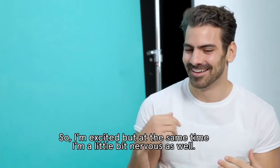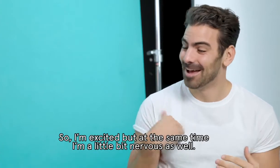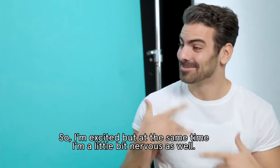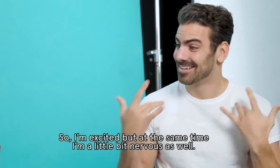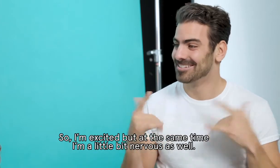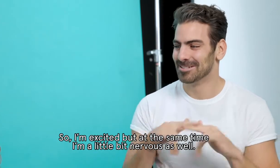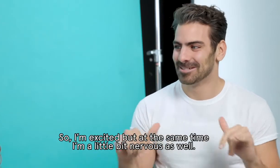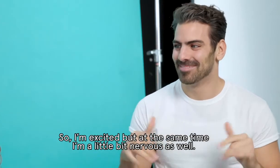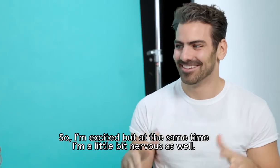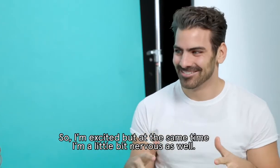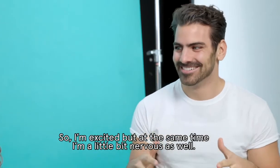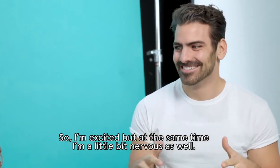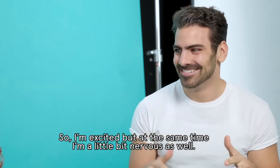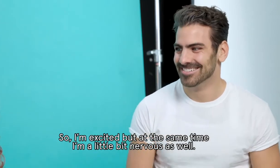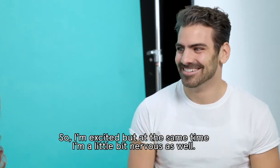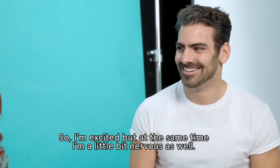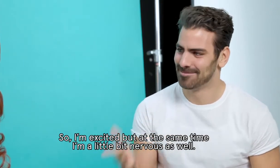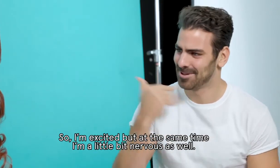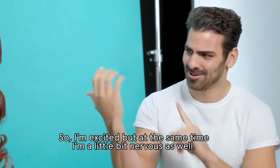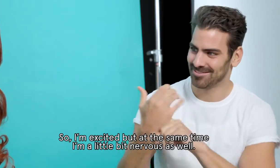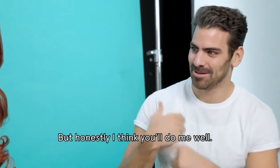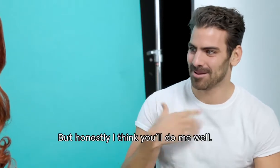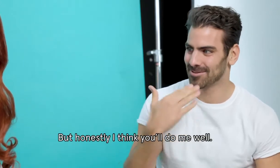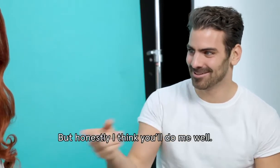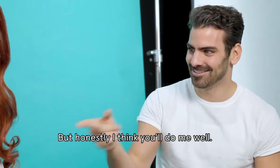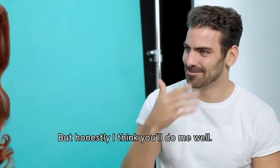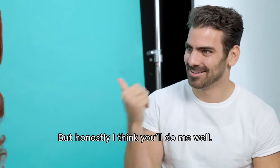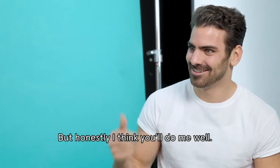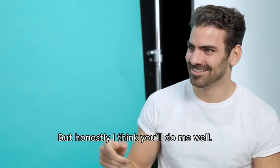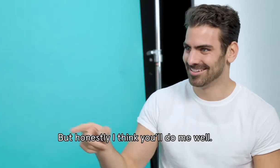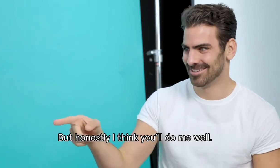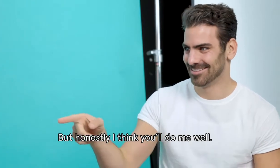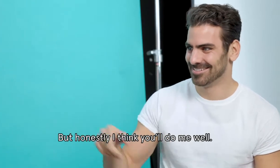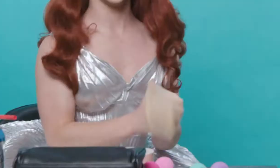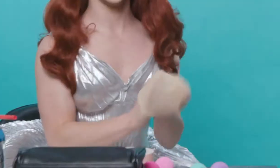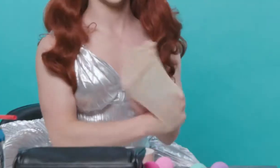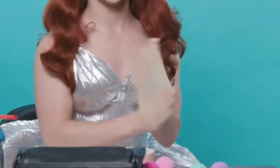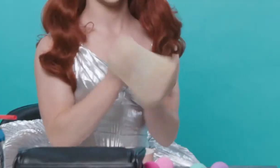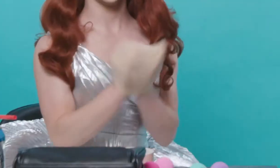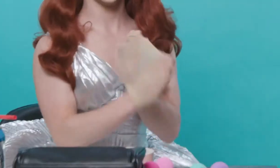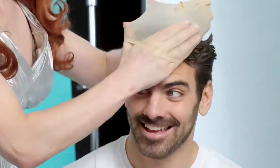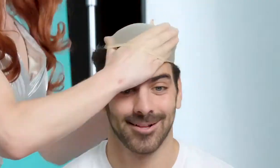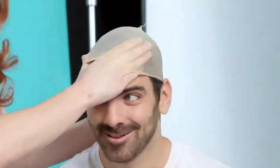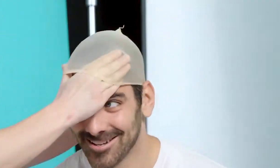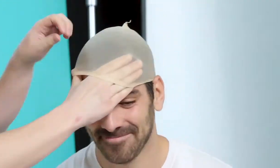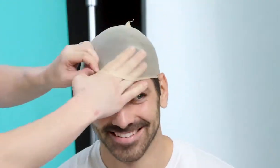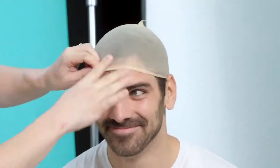drag. Okay. So, I'm excited, but at the same time, I'm a little bit nervous. But honestly, I think you'll do me well. Okay, your organization is set up